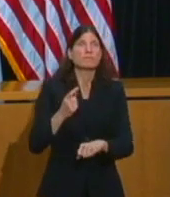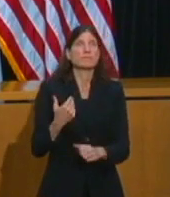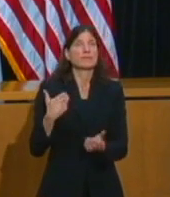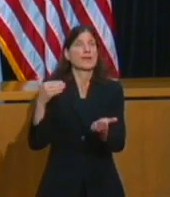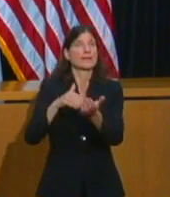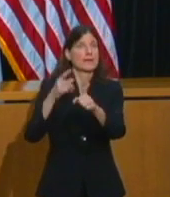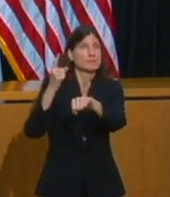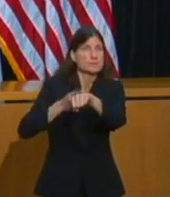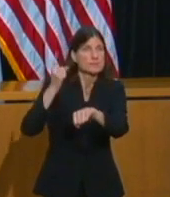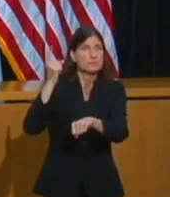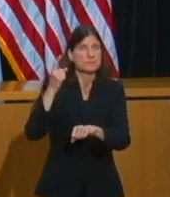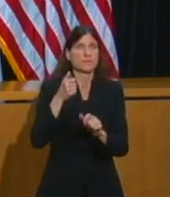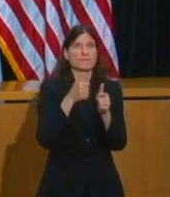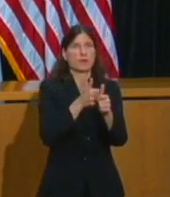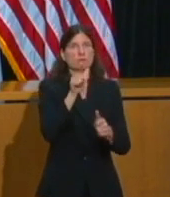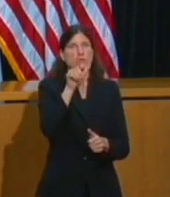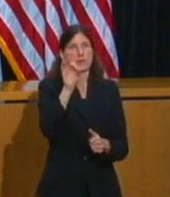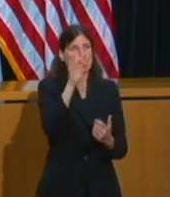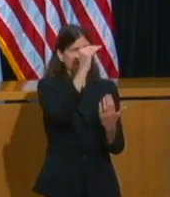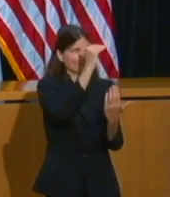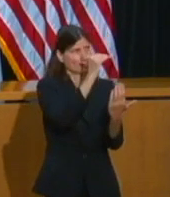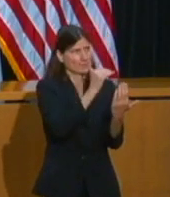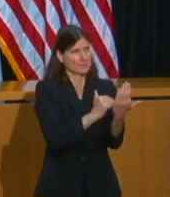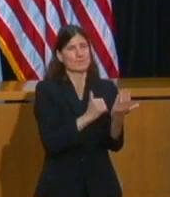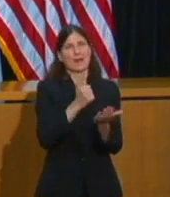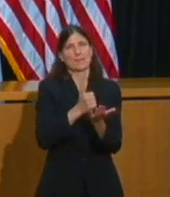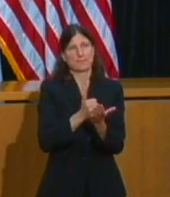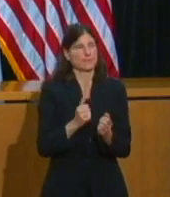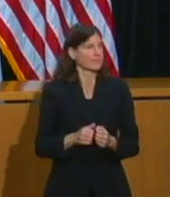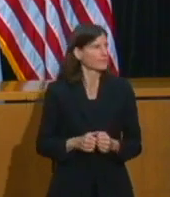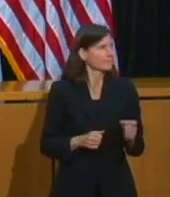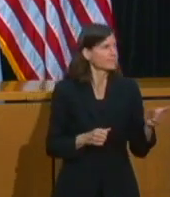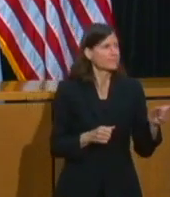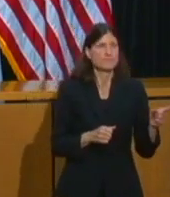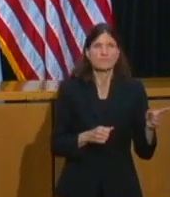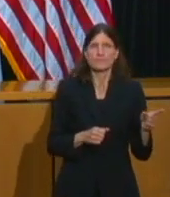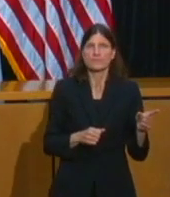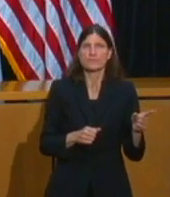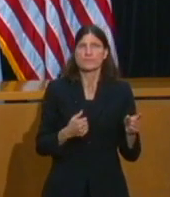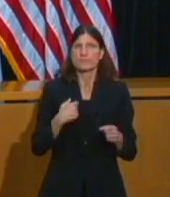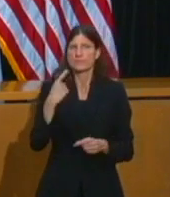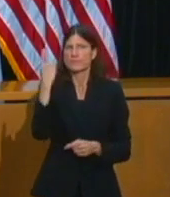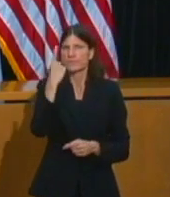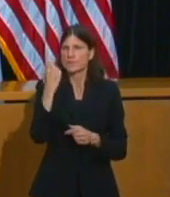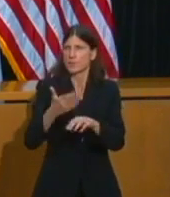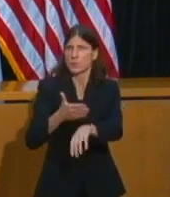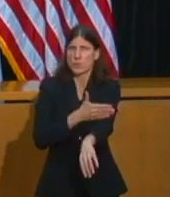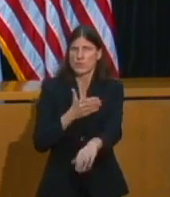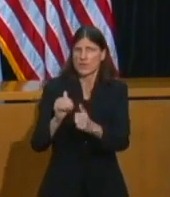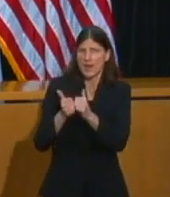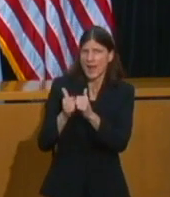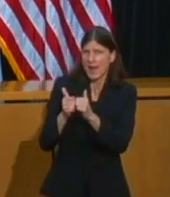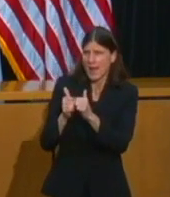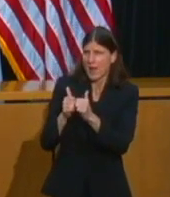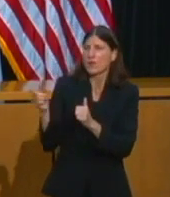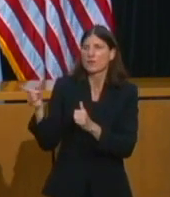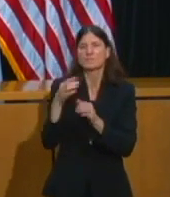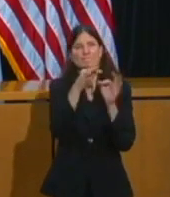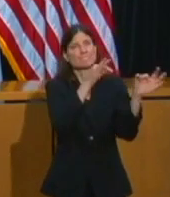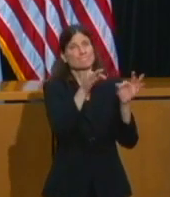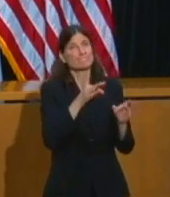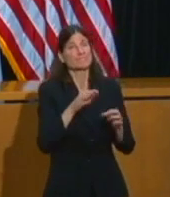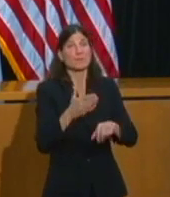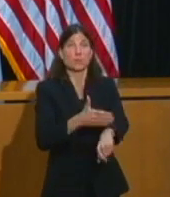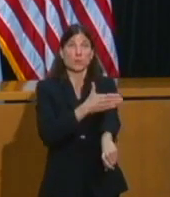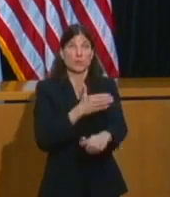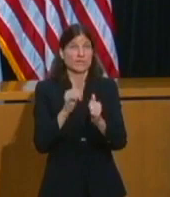Polito, Soldier's Home? Have you found any facilities that you're very alarmed about? So there is so the data is up, as you know, and we actually